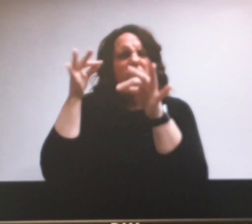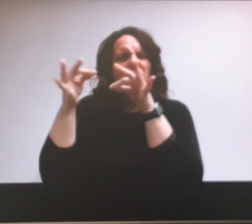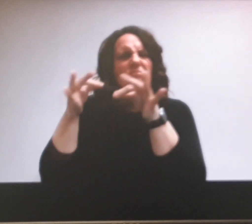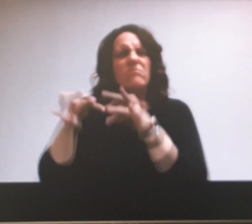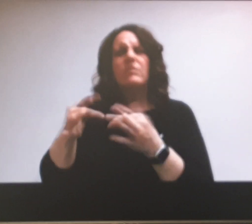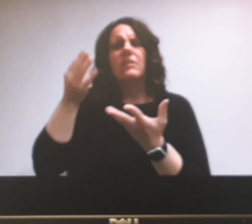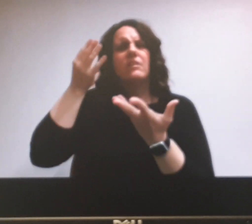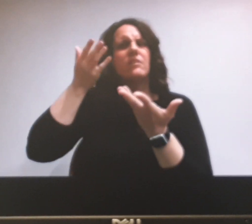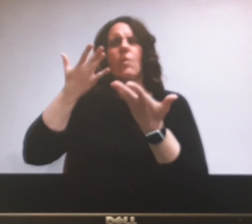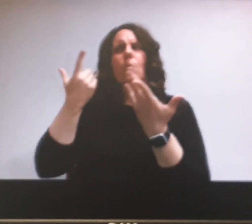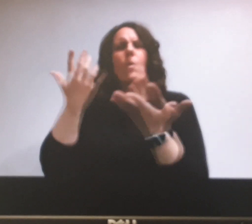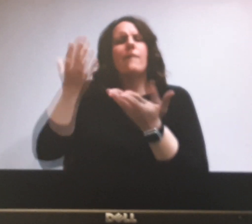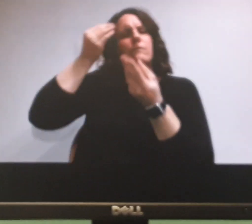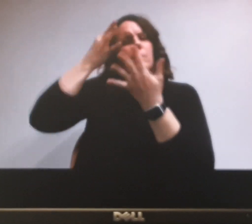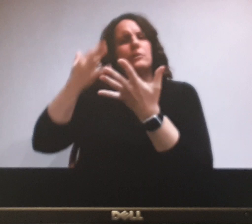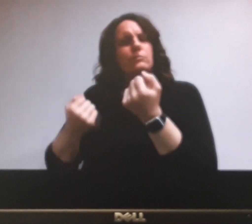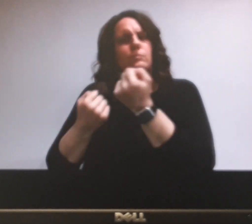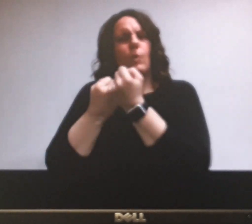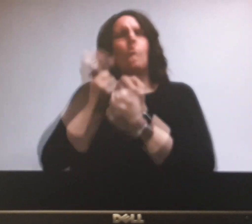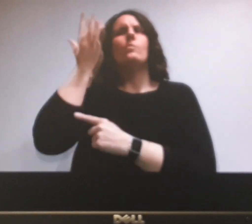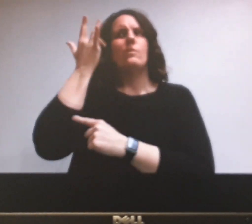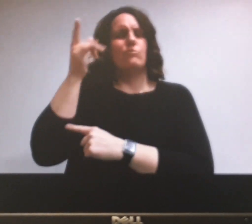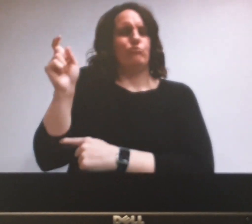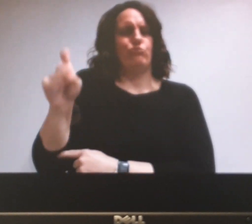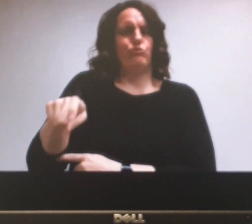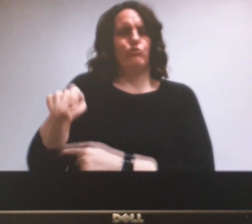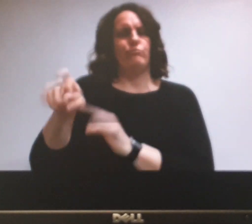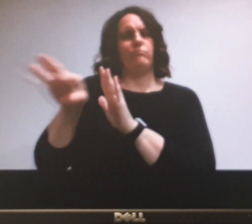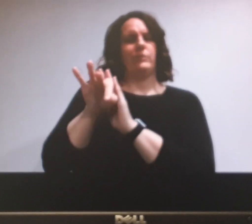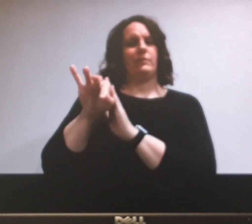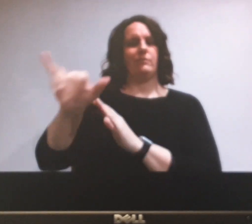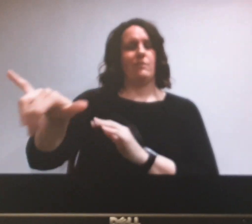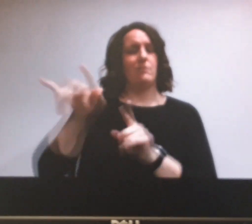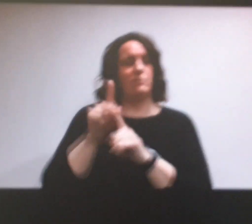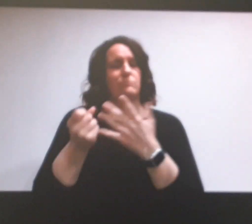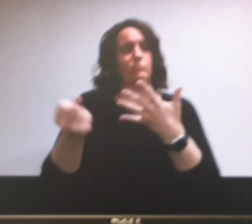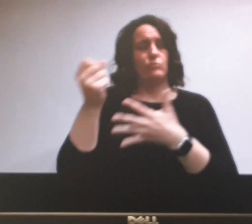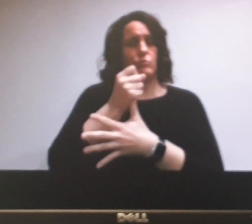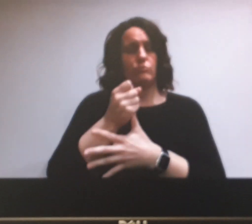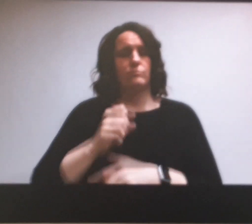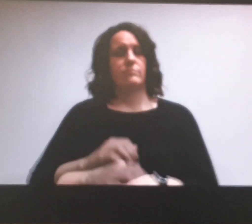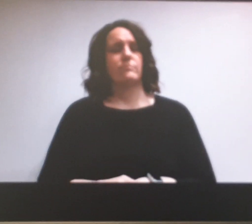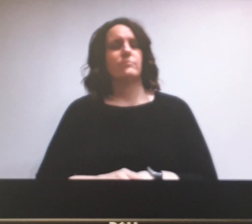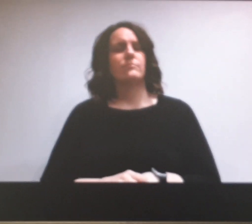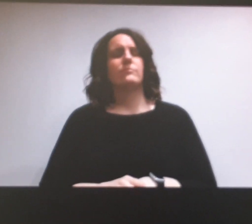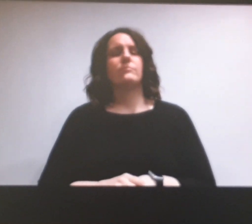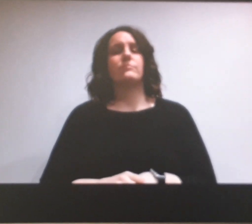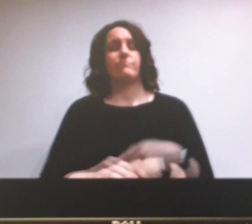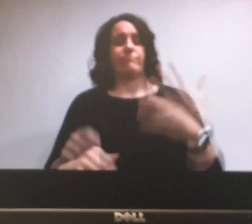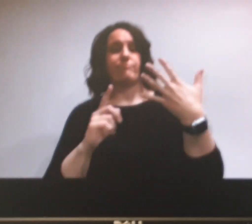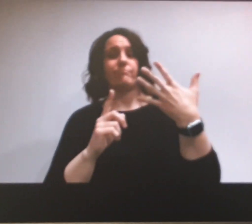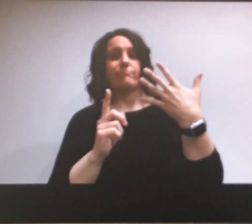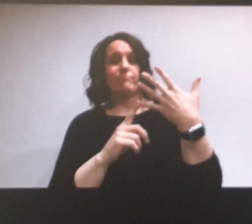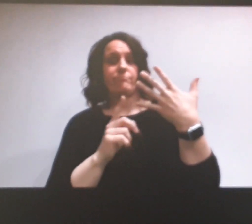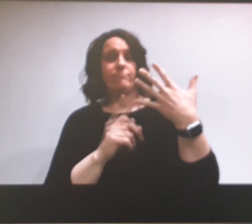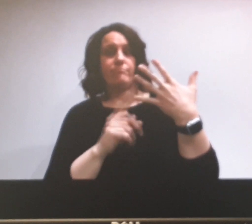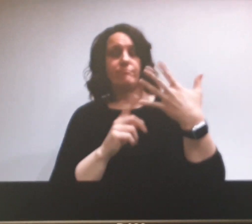priority at all. Please explain that in detail. Please explain the data and the facts that you have with it.